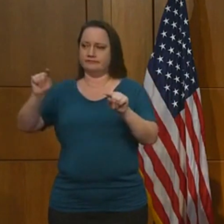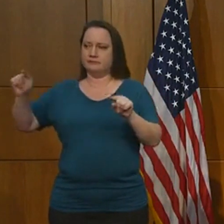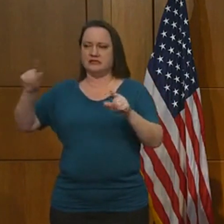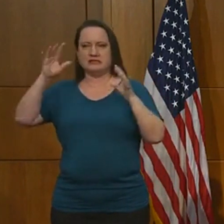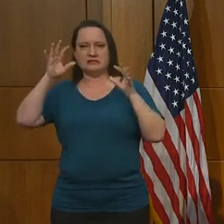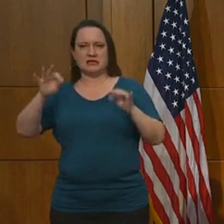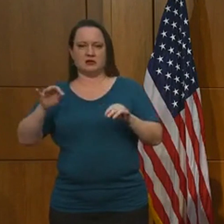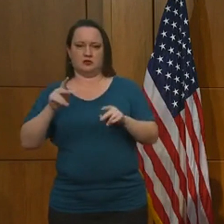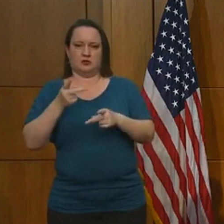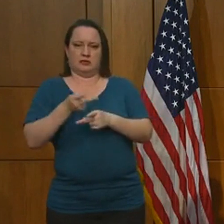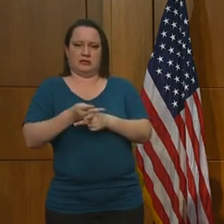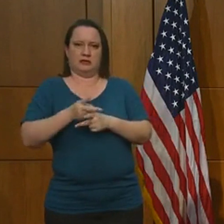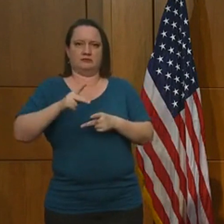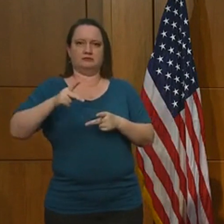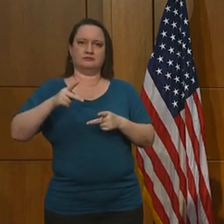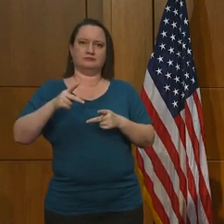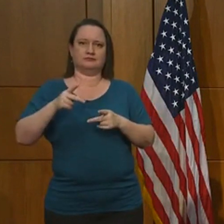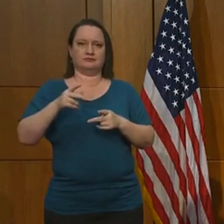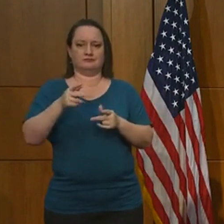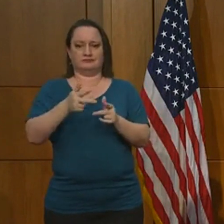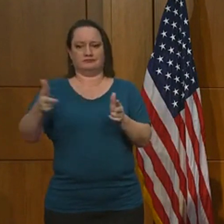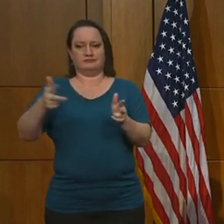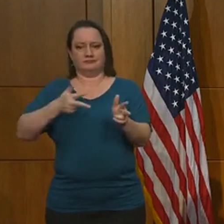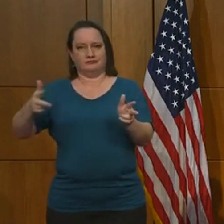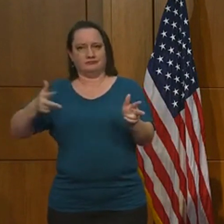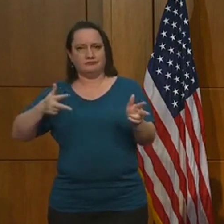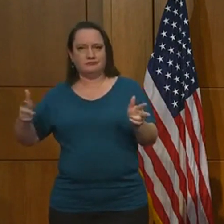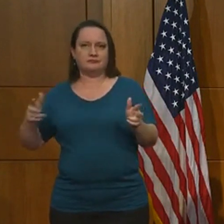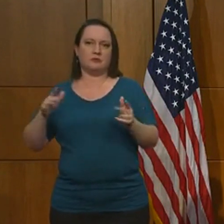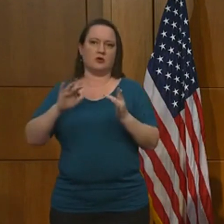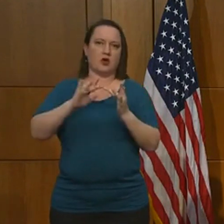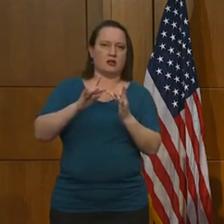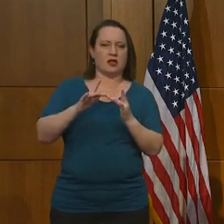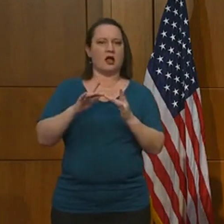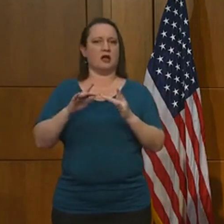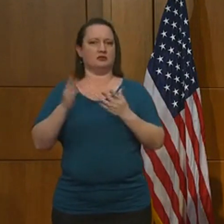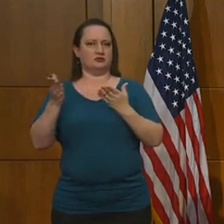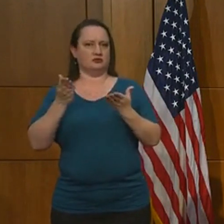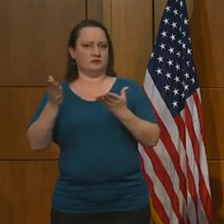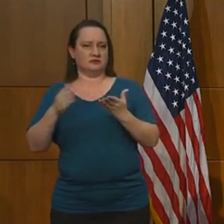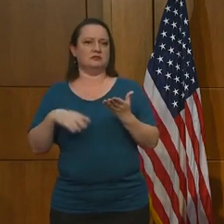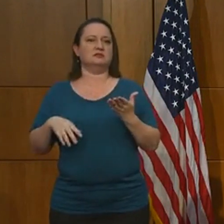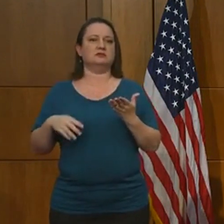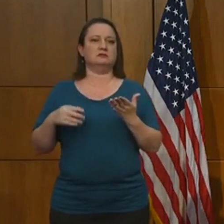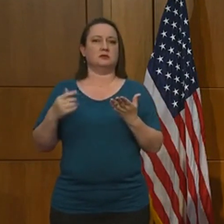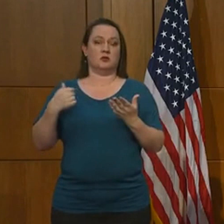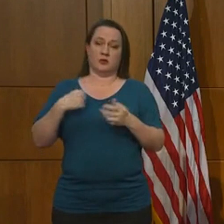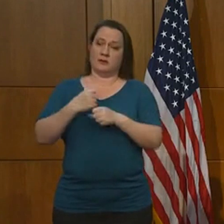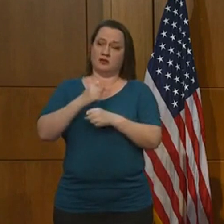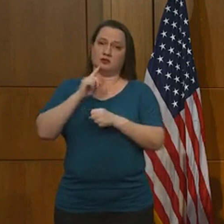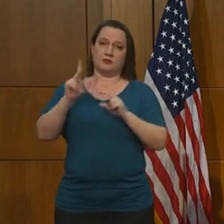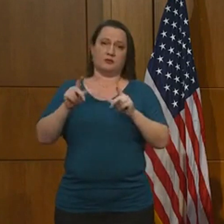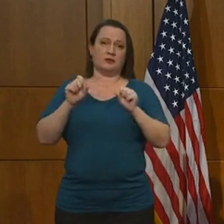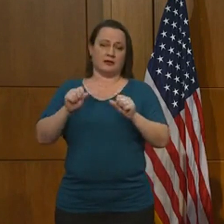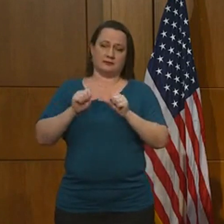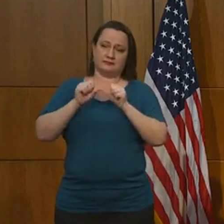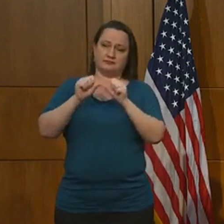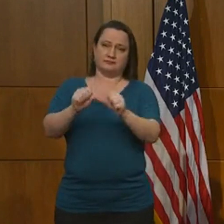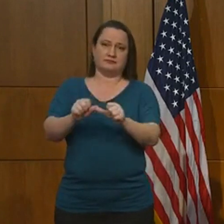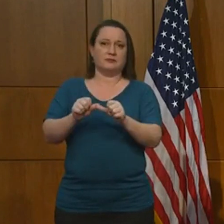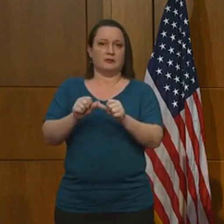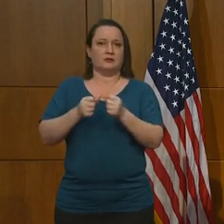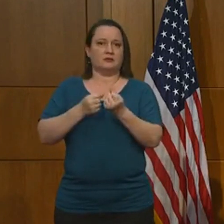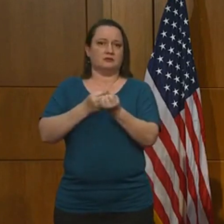the practices that they've been using over the past few weeks, they can do that. But we've made sure that people can continue to practice their